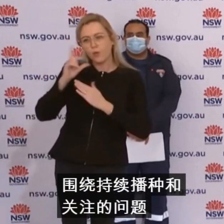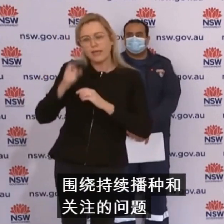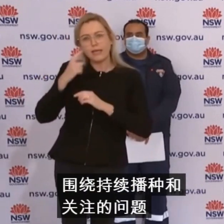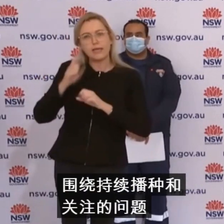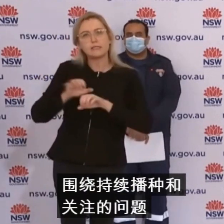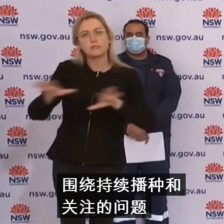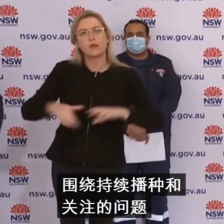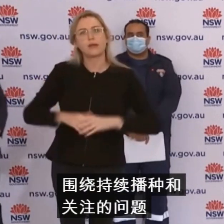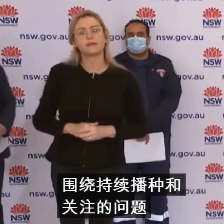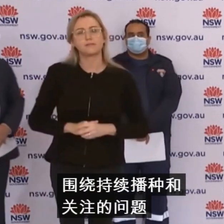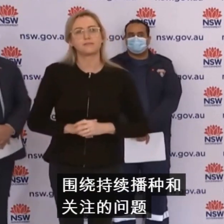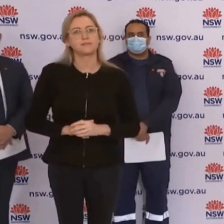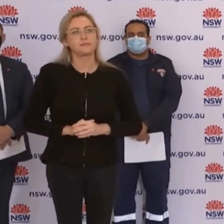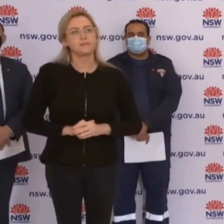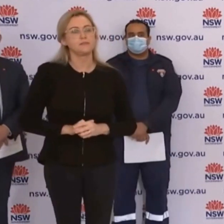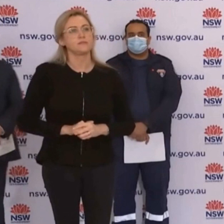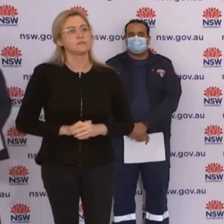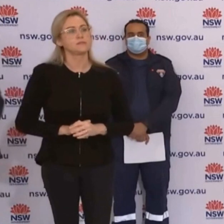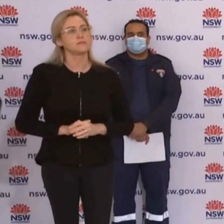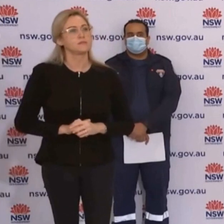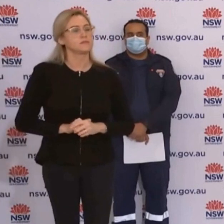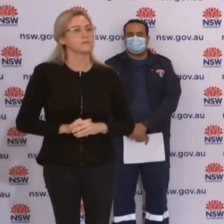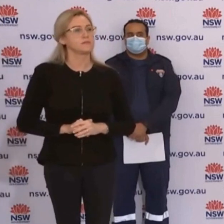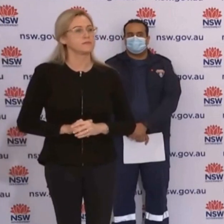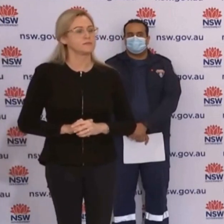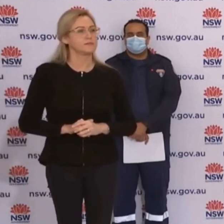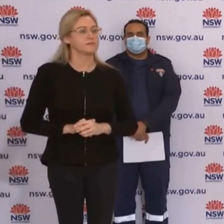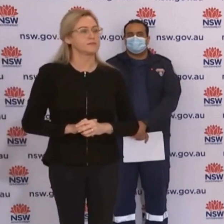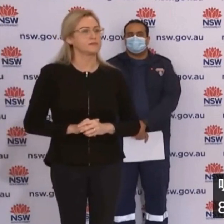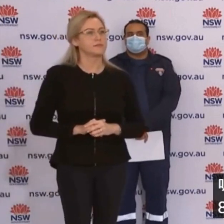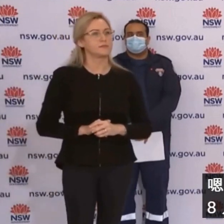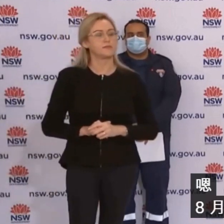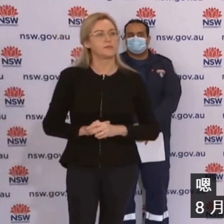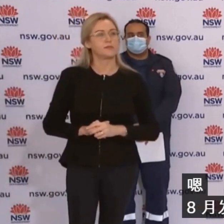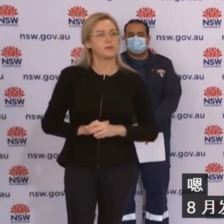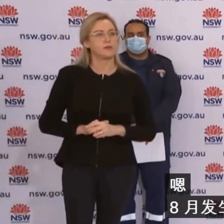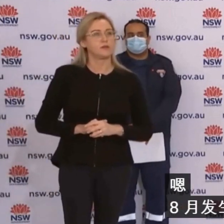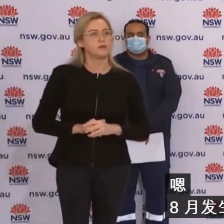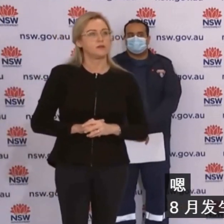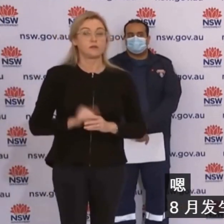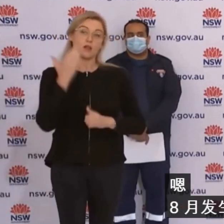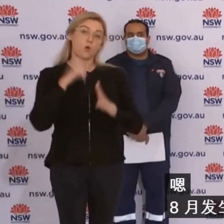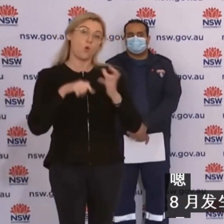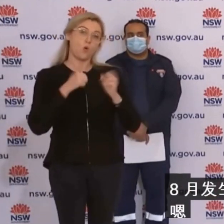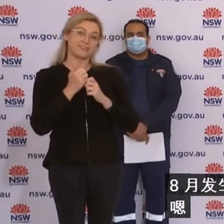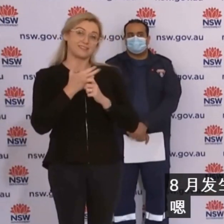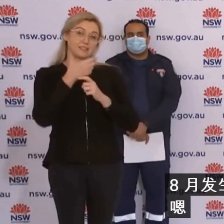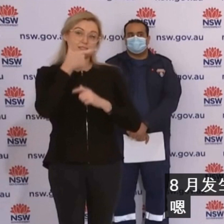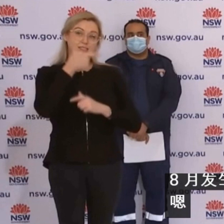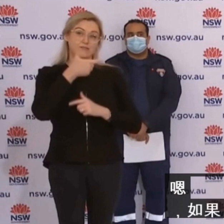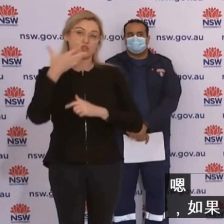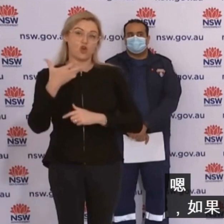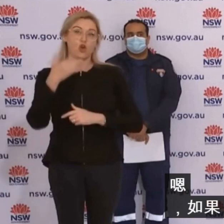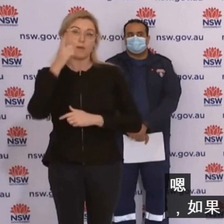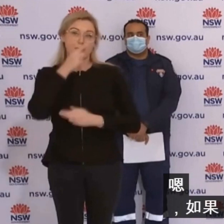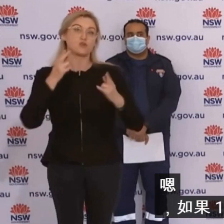concern we might have. Dr. Chant, 79 deaths occurred in August